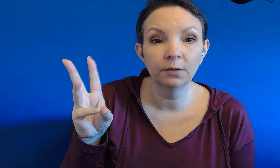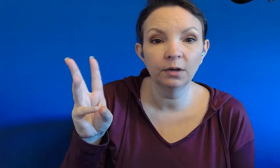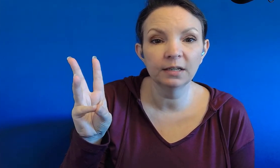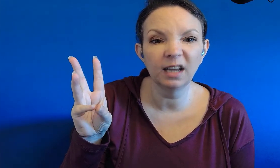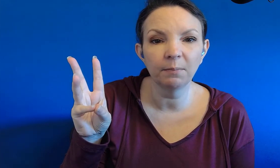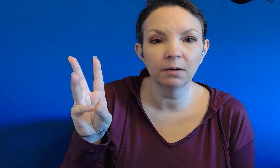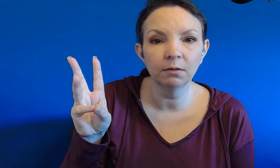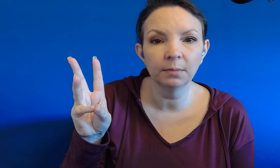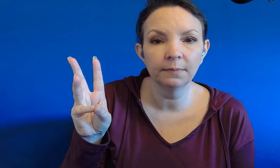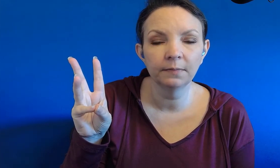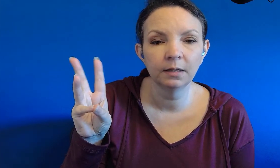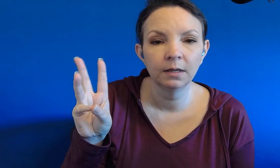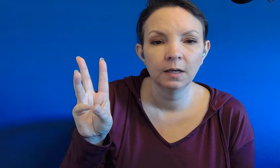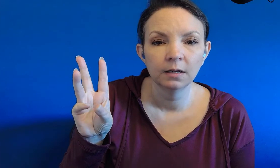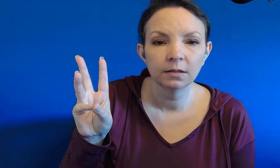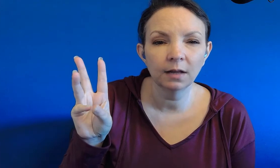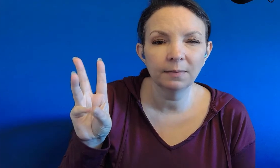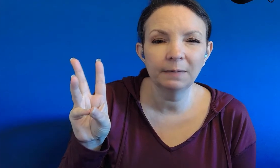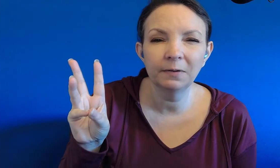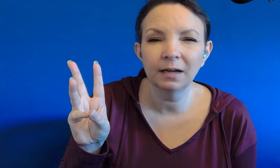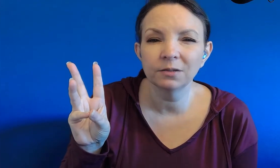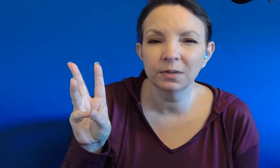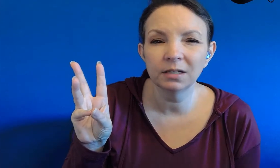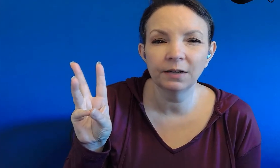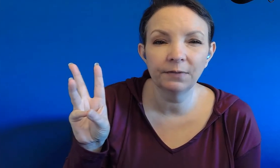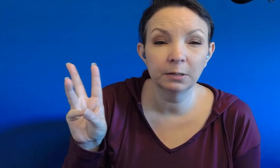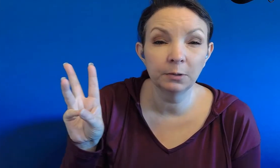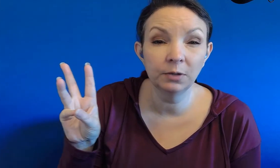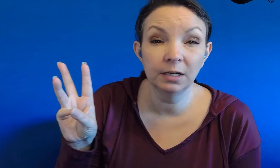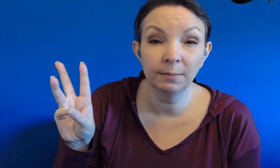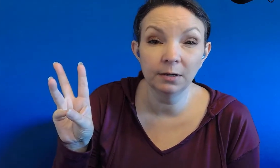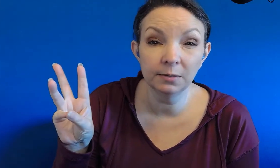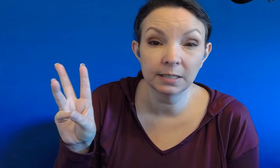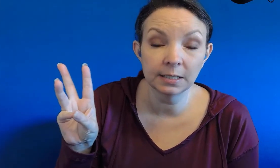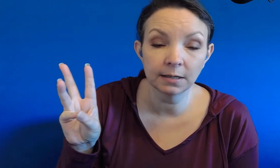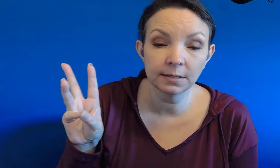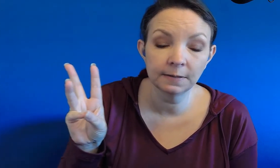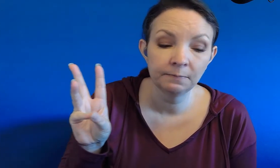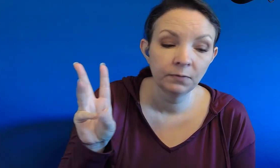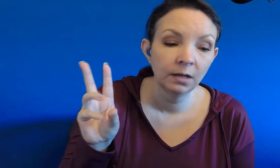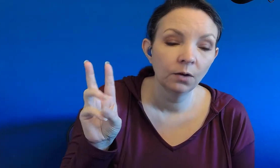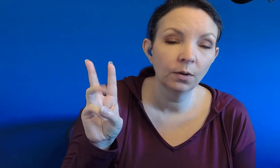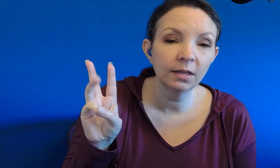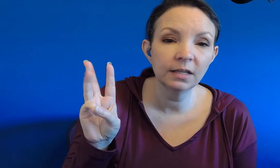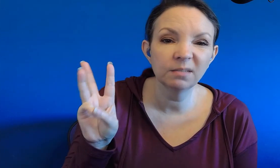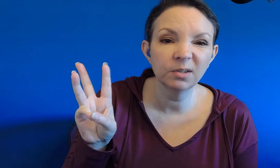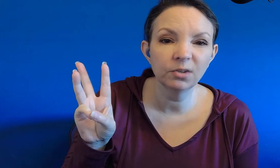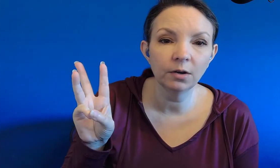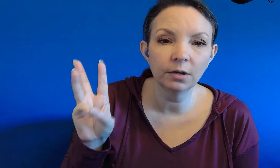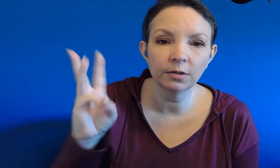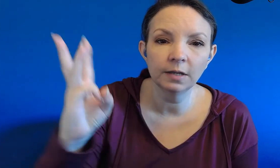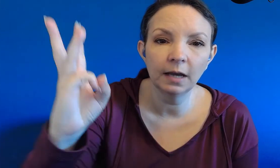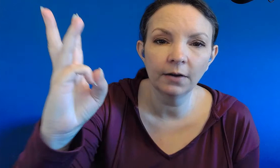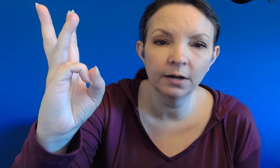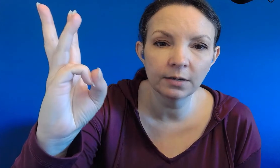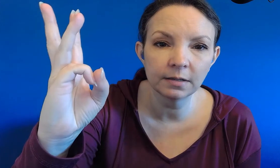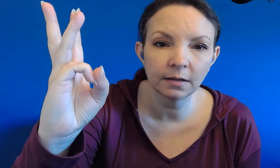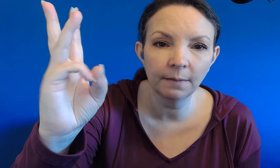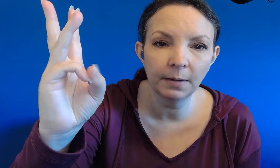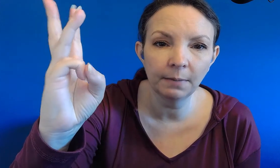tap it a little bit. So a lot of people ask what's the difference between W and 6. One of the things I'm going to show you, you see how I noticed I bend my pinky